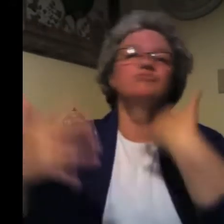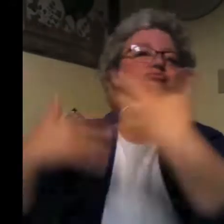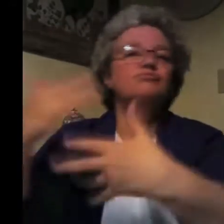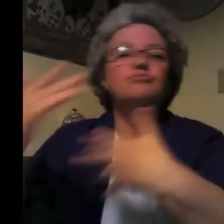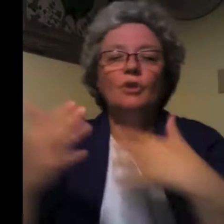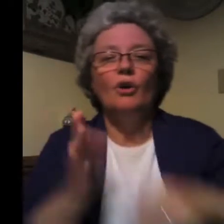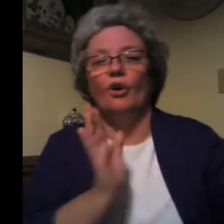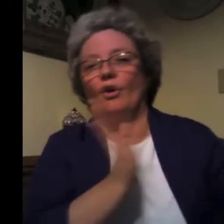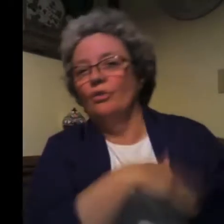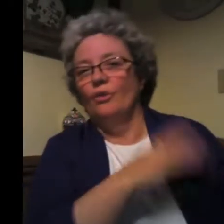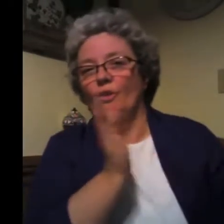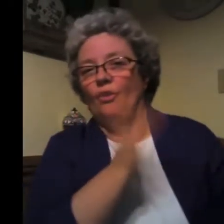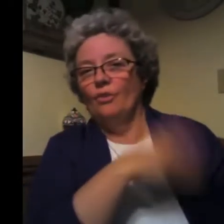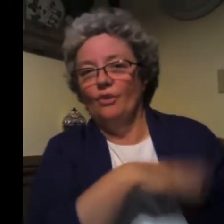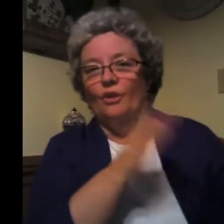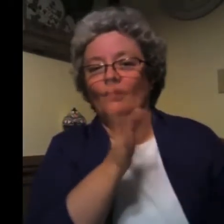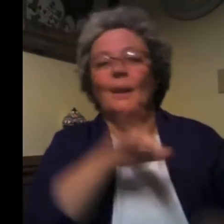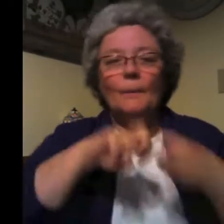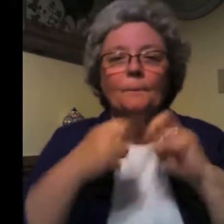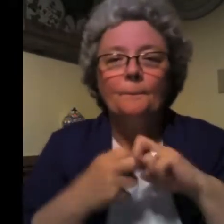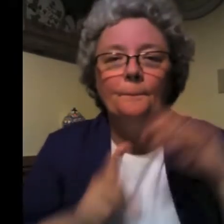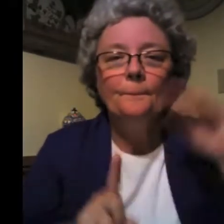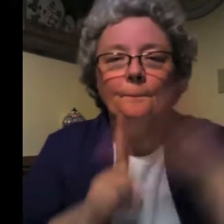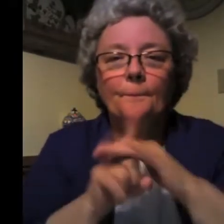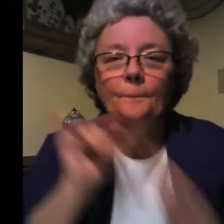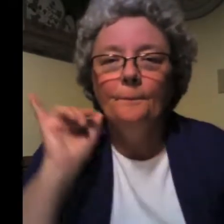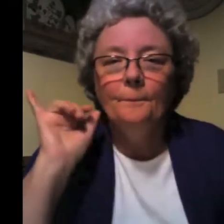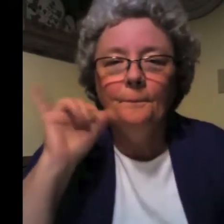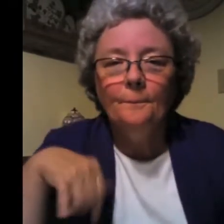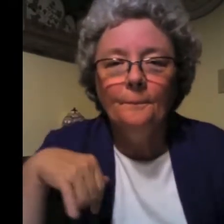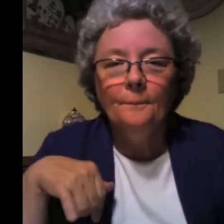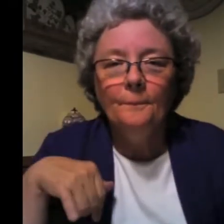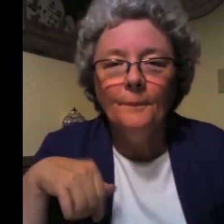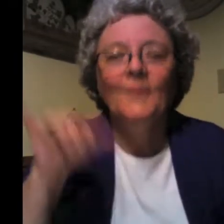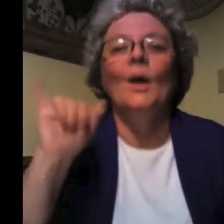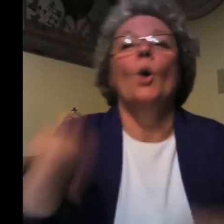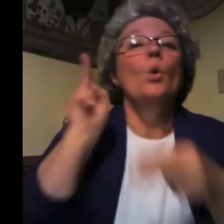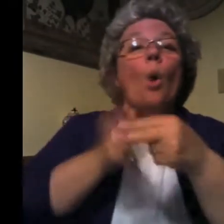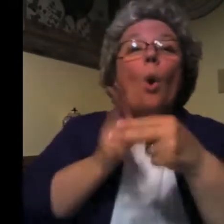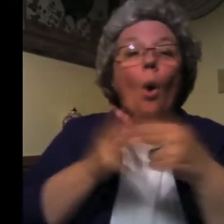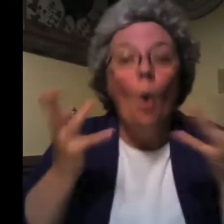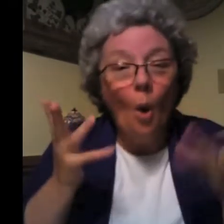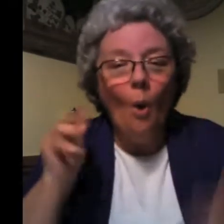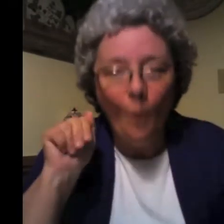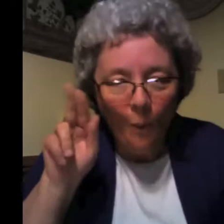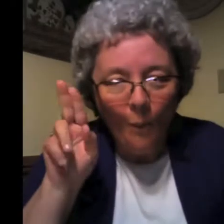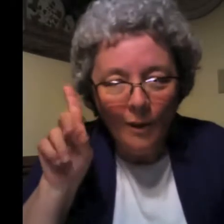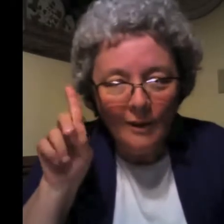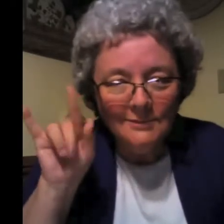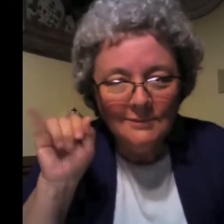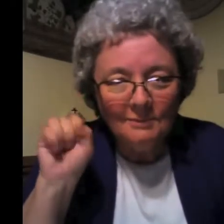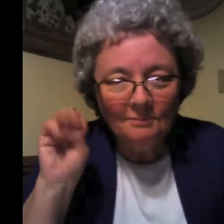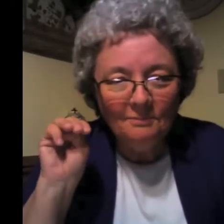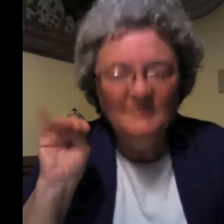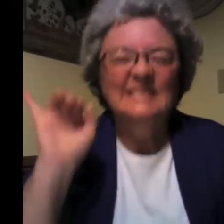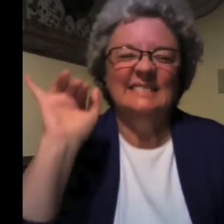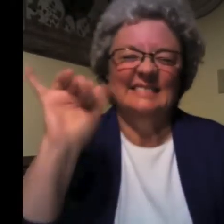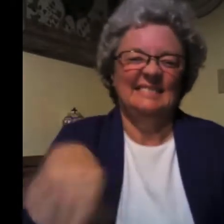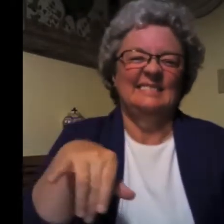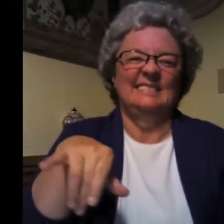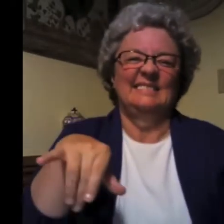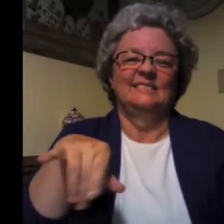is better and that sign language is looked down upon. Whenever that problem arises, that's whenever we have oralism.